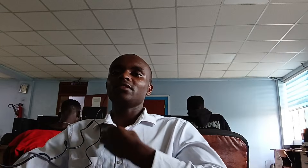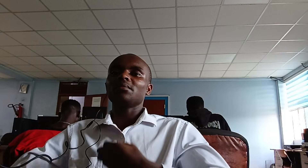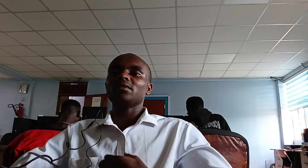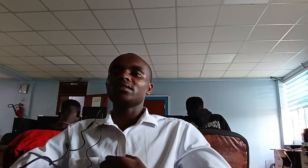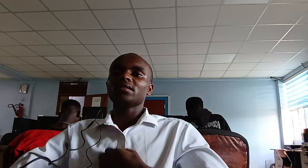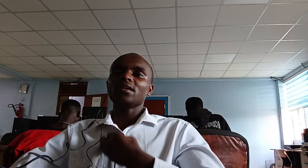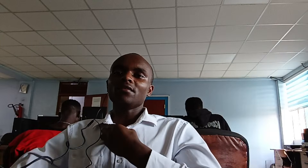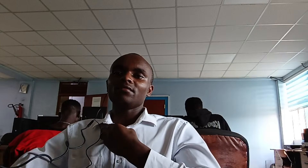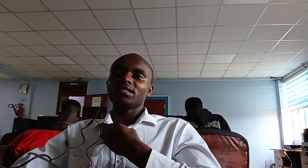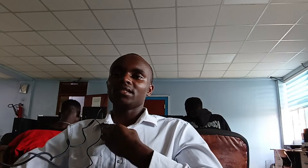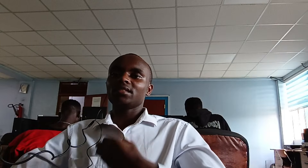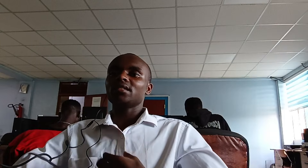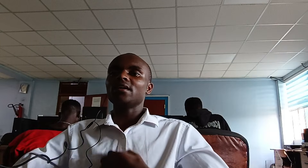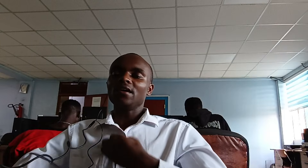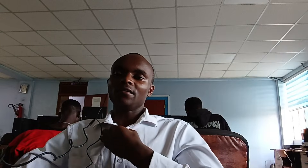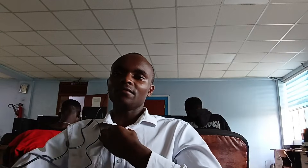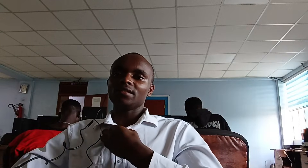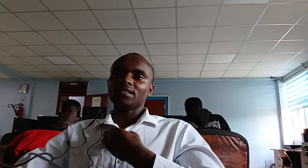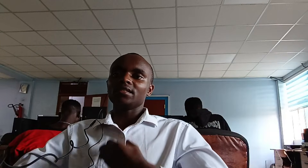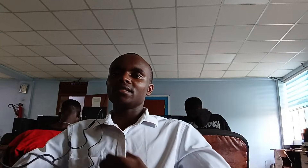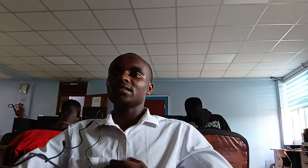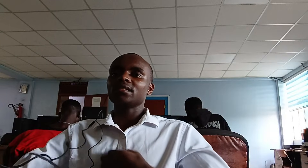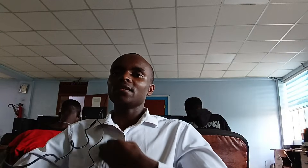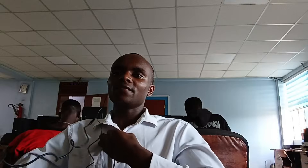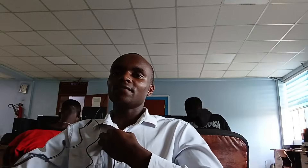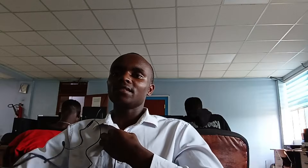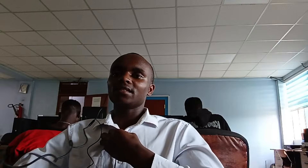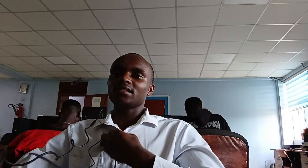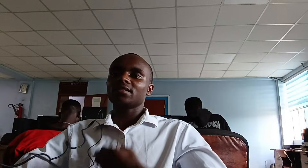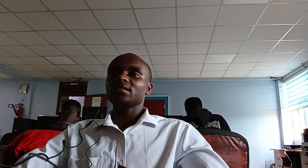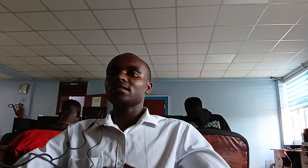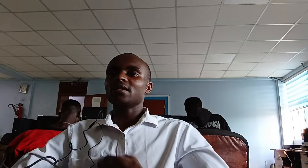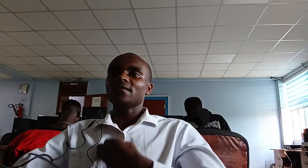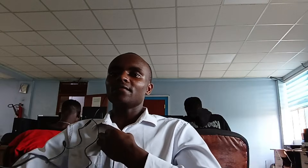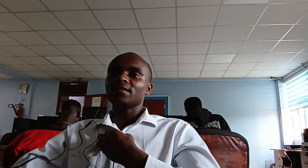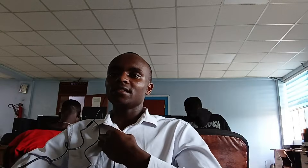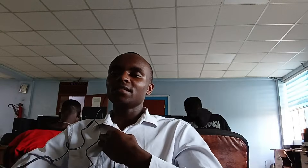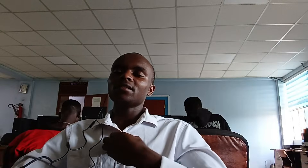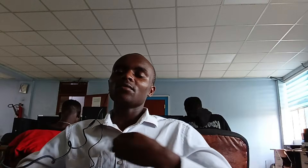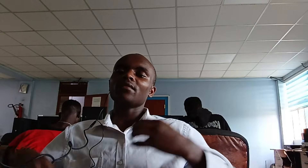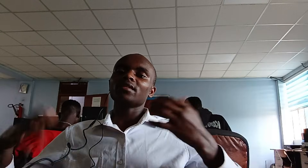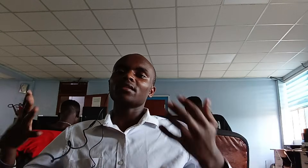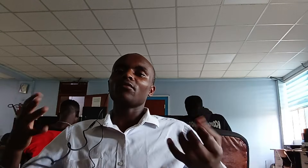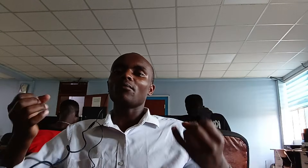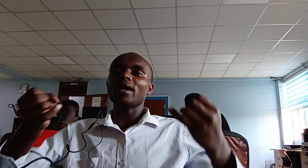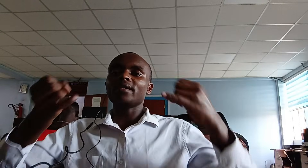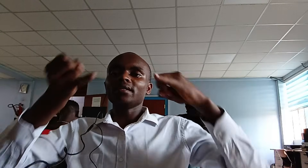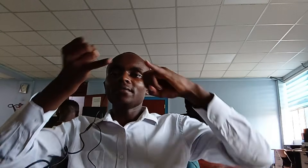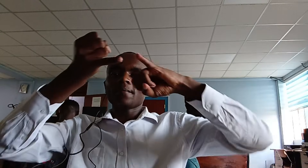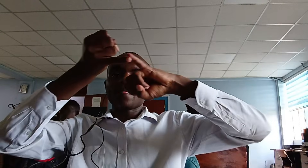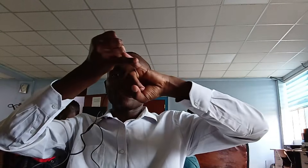upwards. Visit, visit, visit, visit. We have the sign for marry,